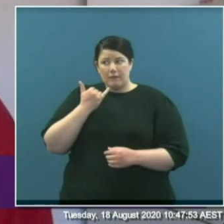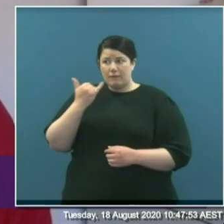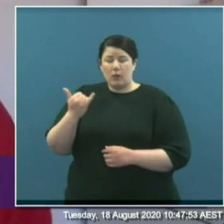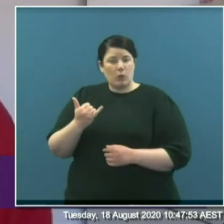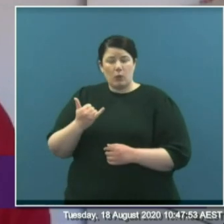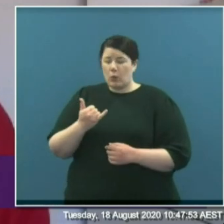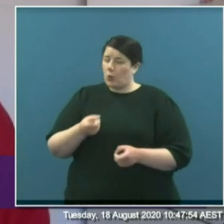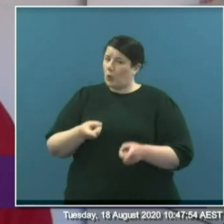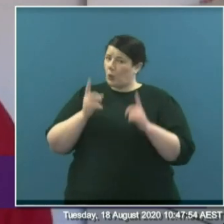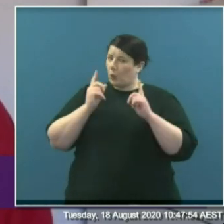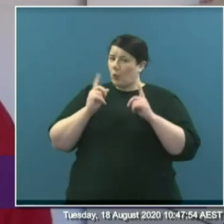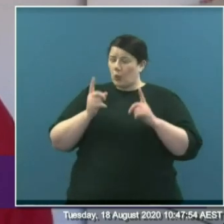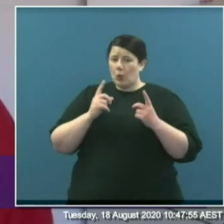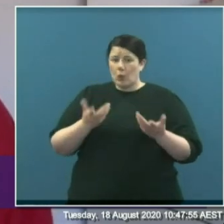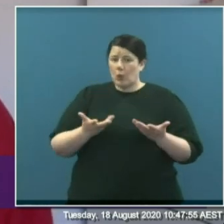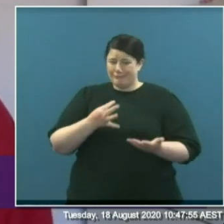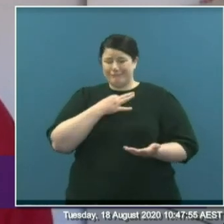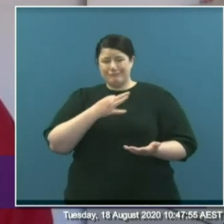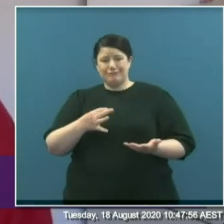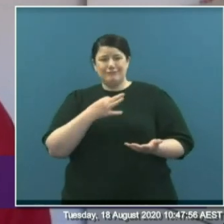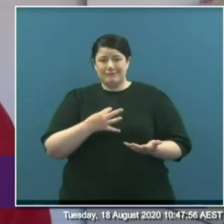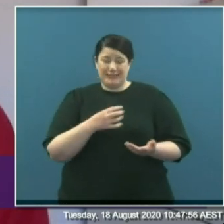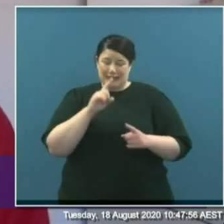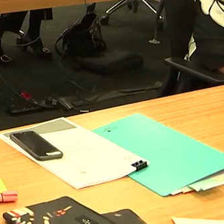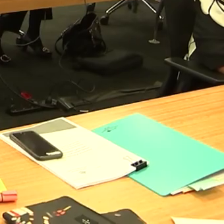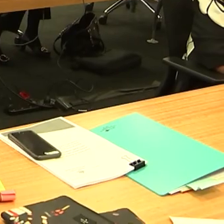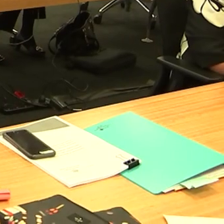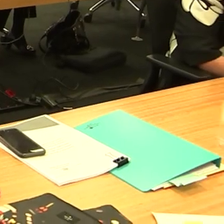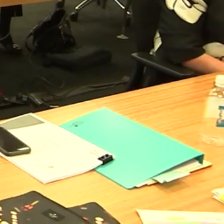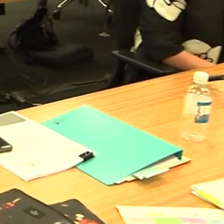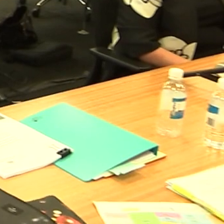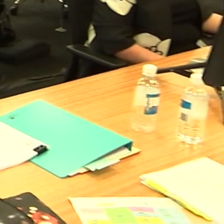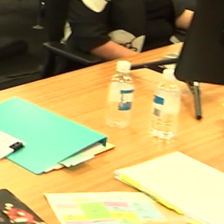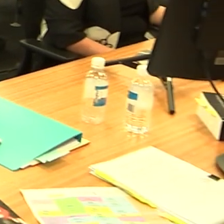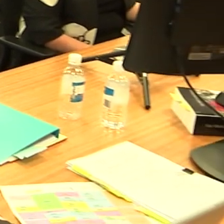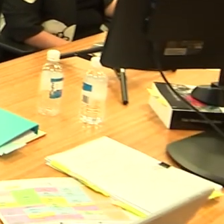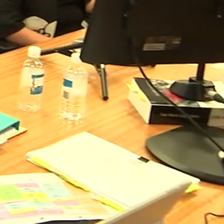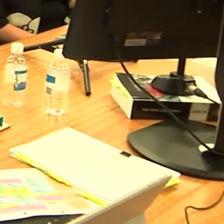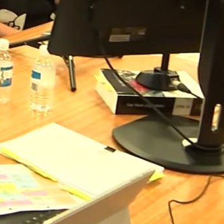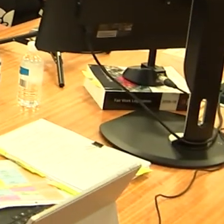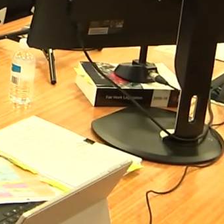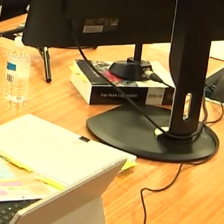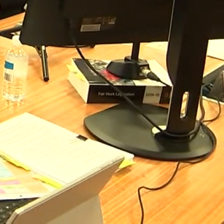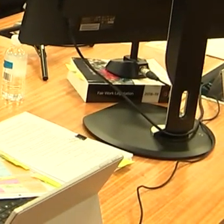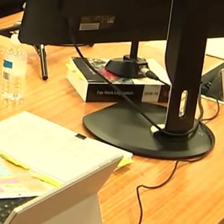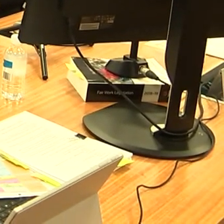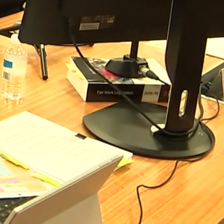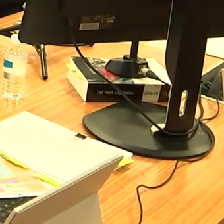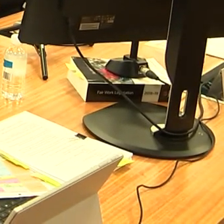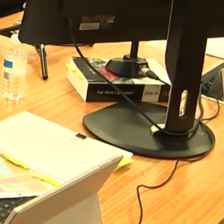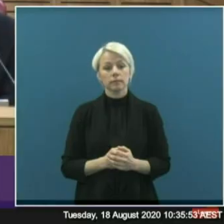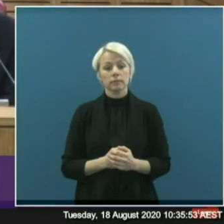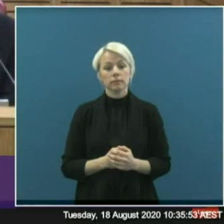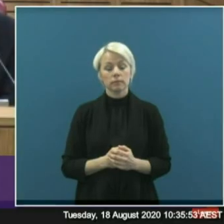dangerous or just not able to happen whatsoever. 36 witnesses will give evidence at the Disability Royal